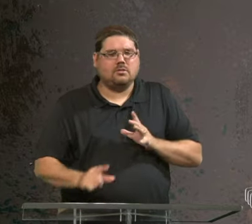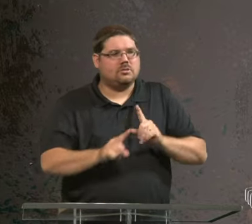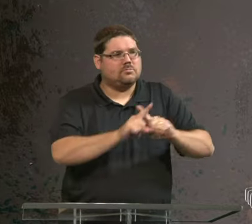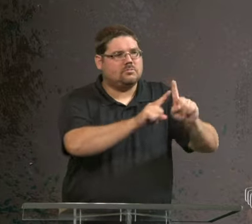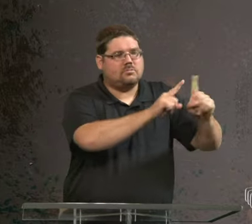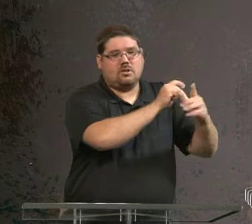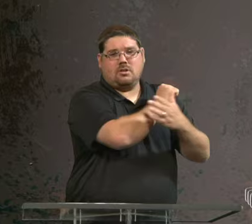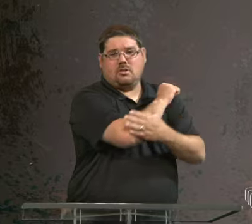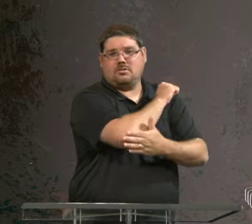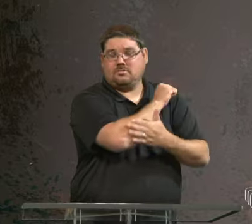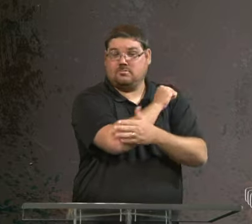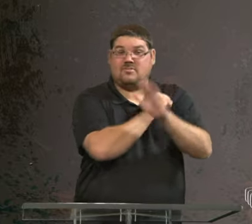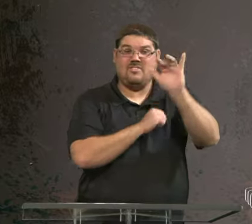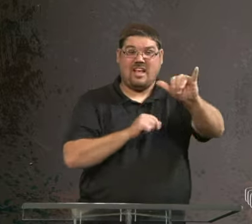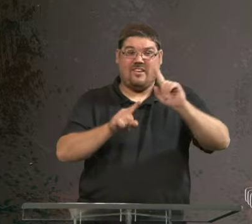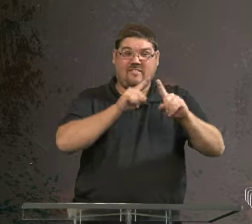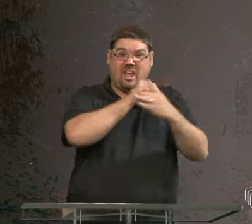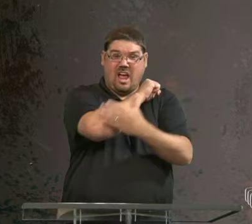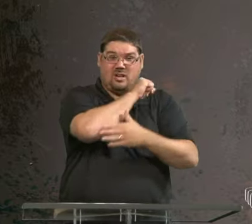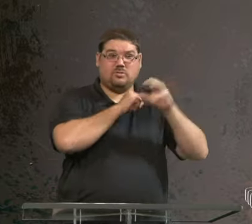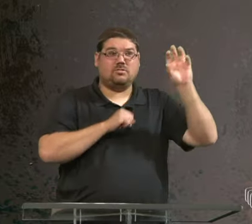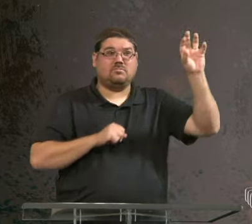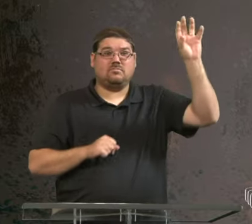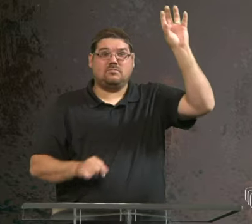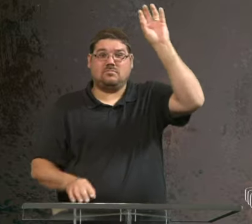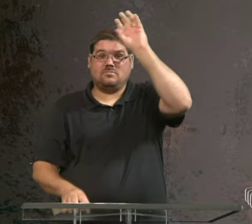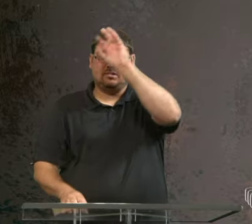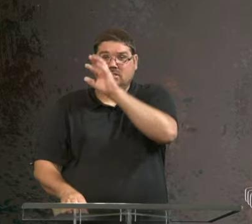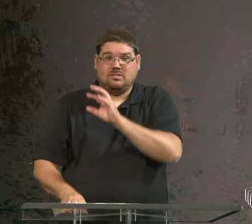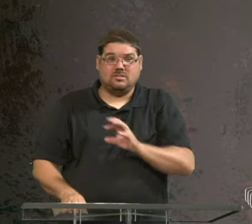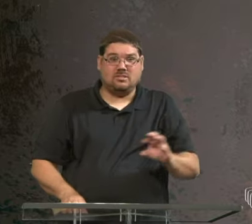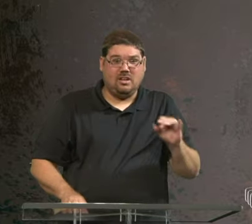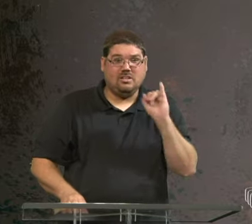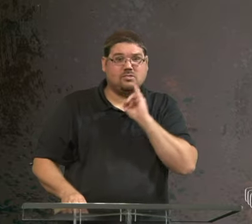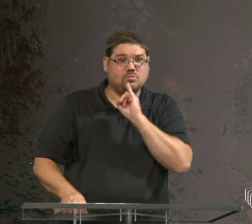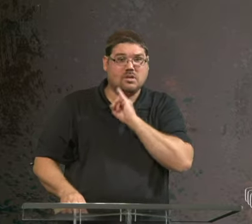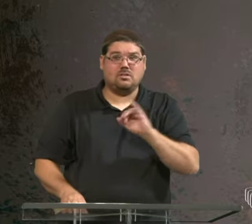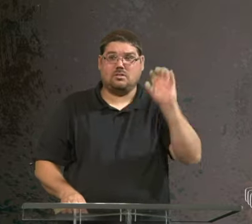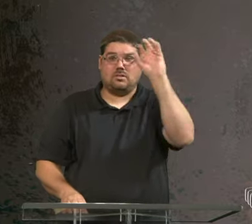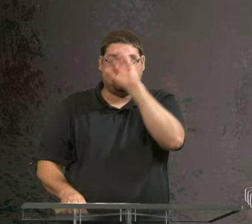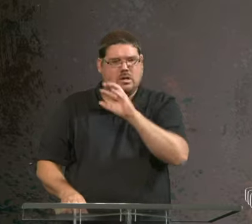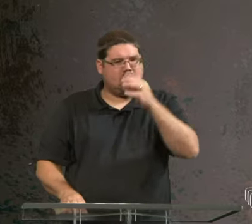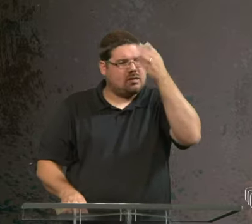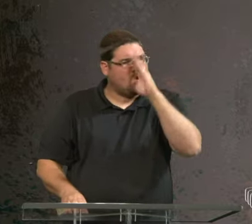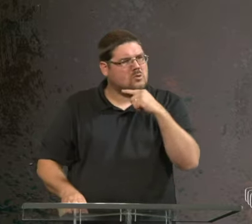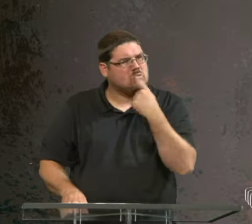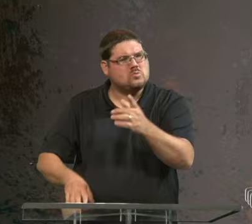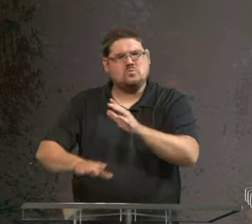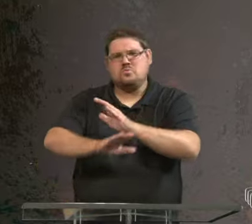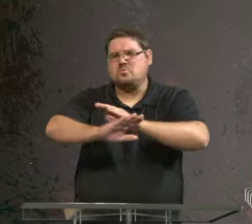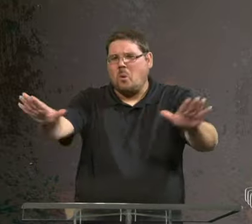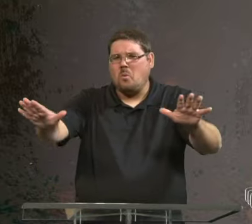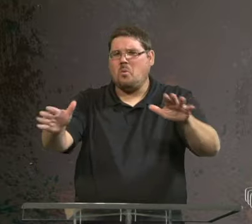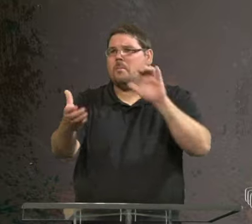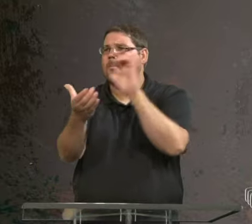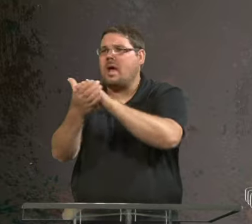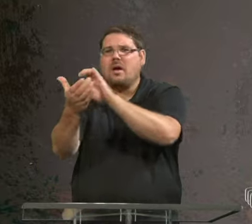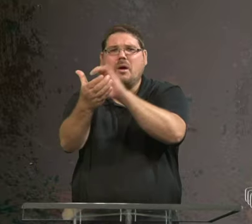end because he loved all of those other women from the various nations around Israel. God